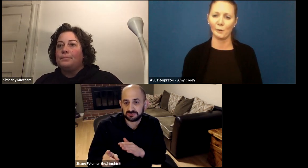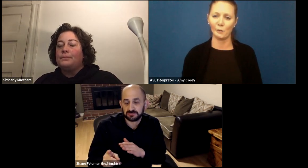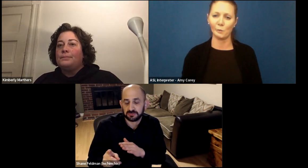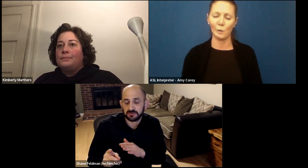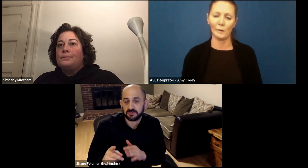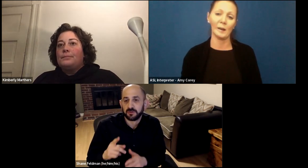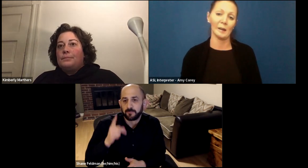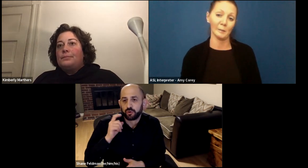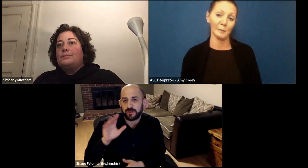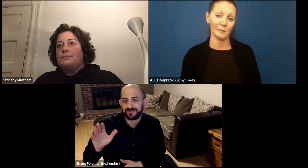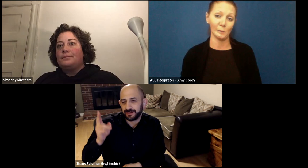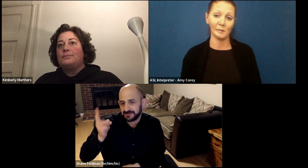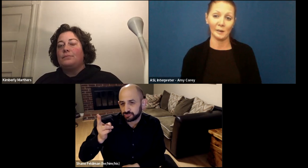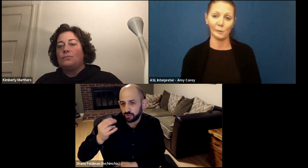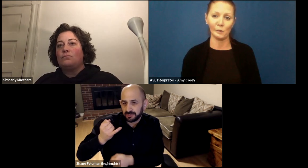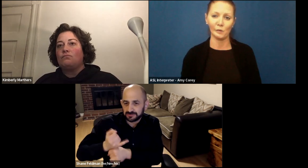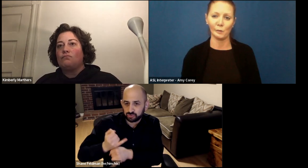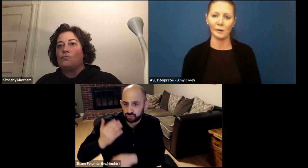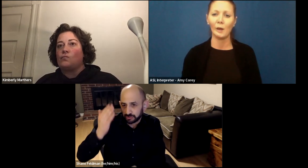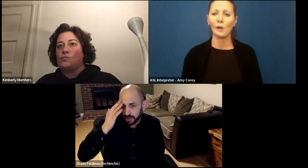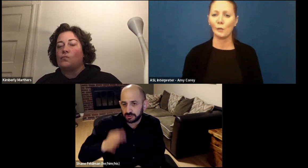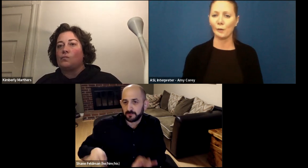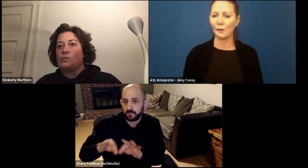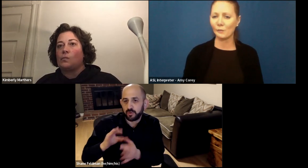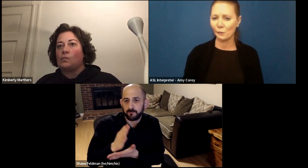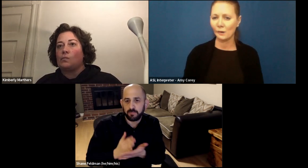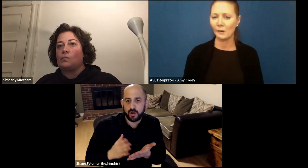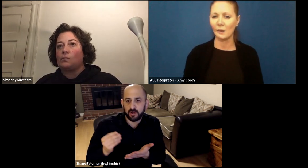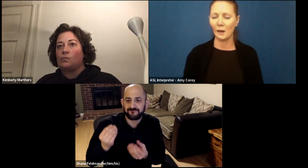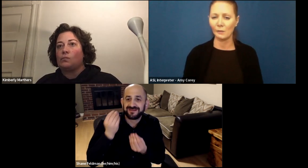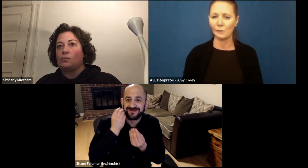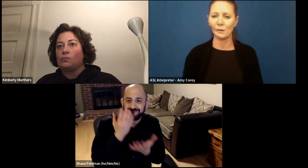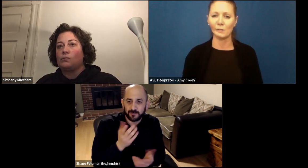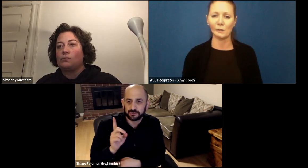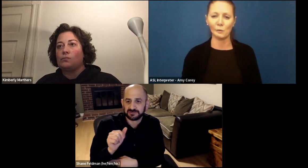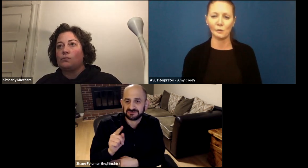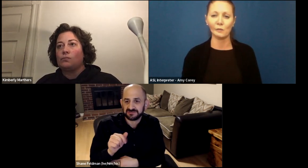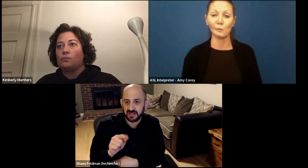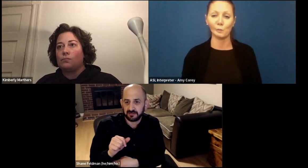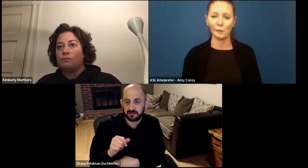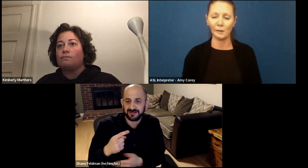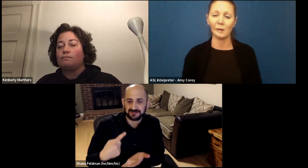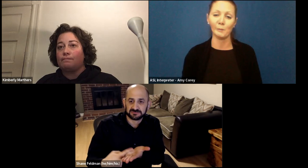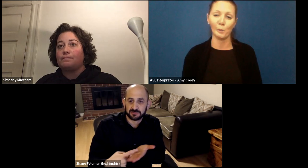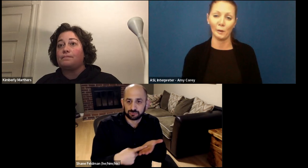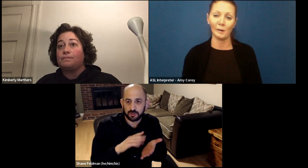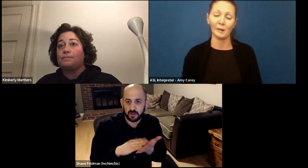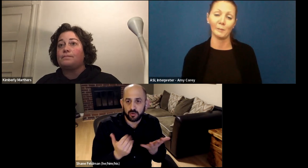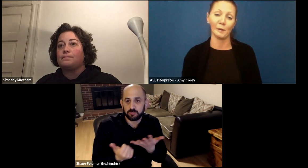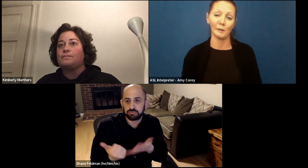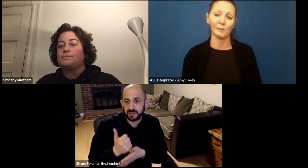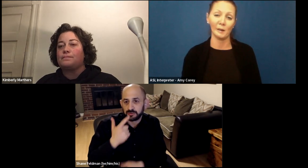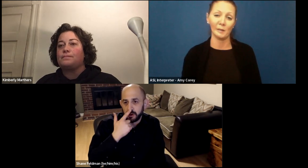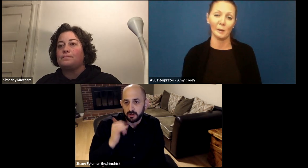that first one and possibly second retreat. Their history and knowledge of the institution is really important